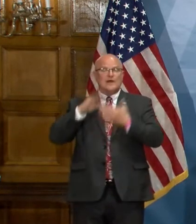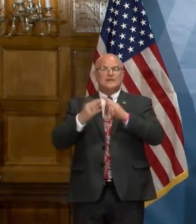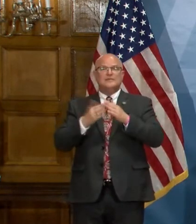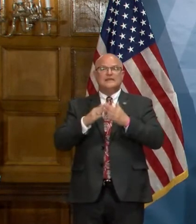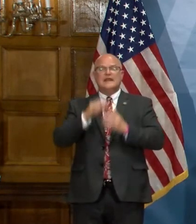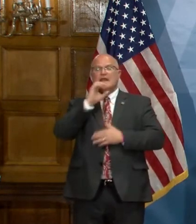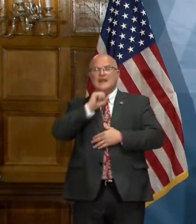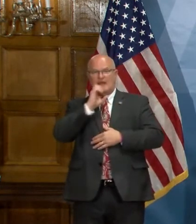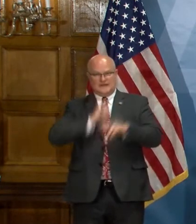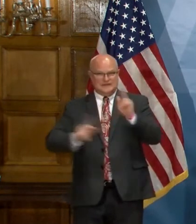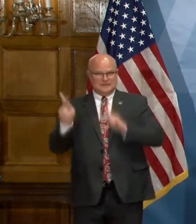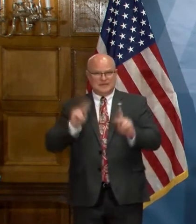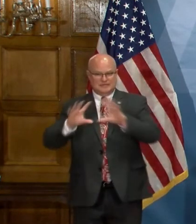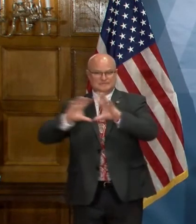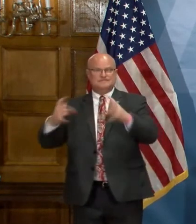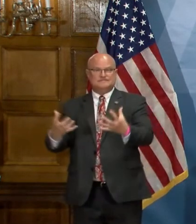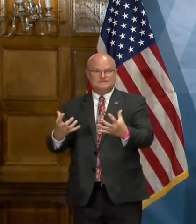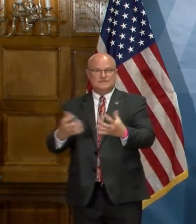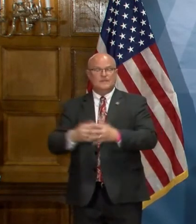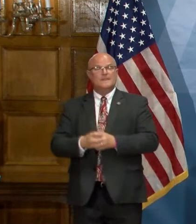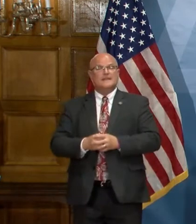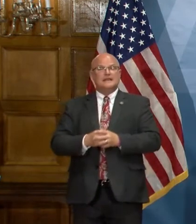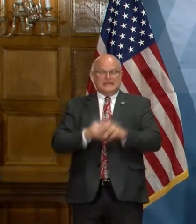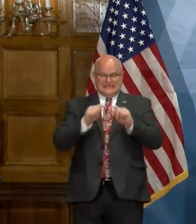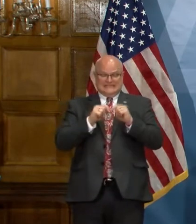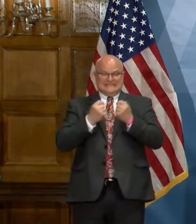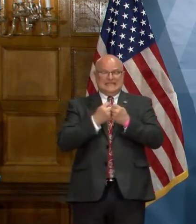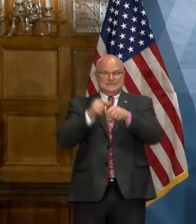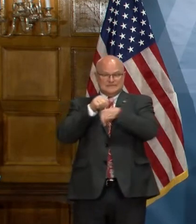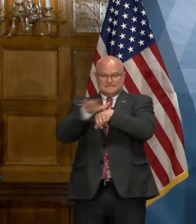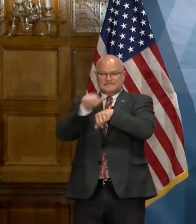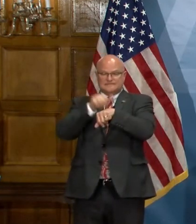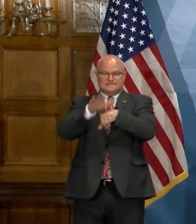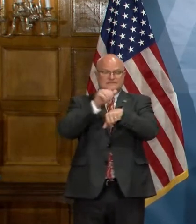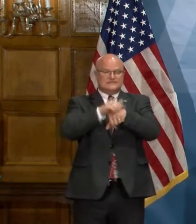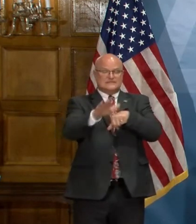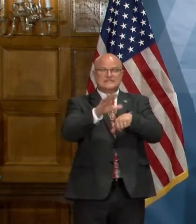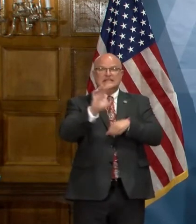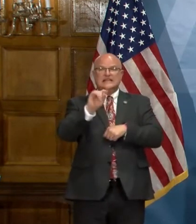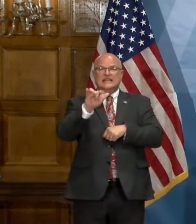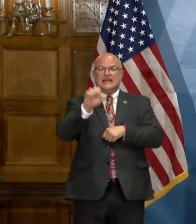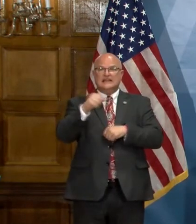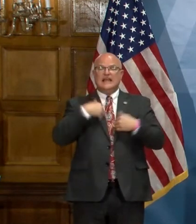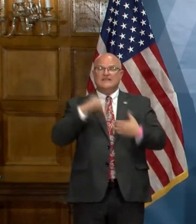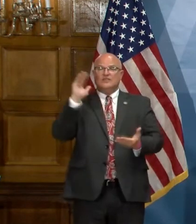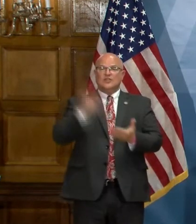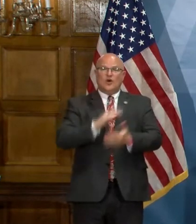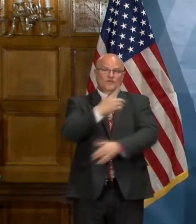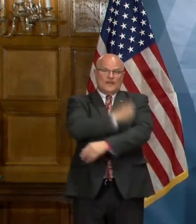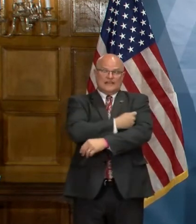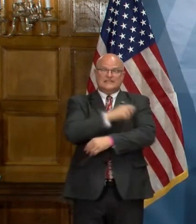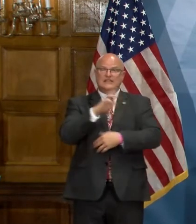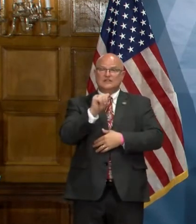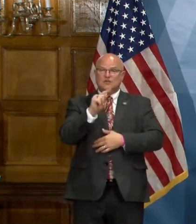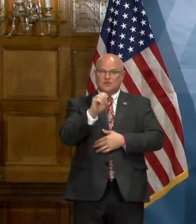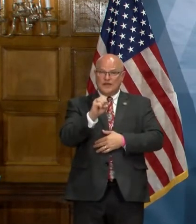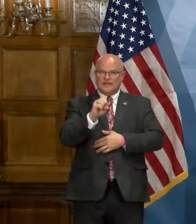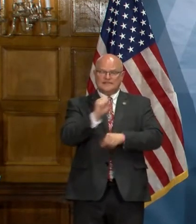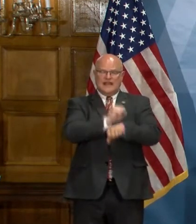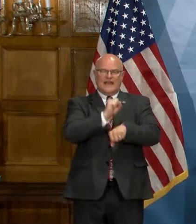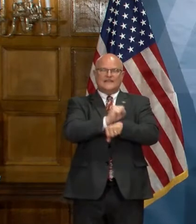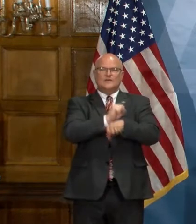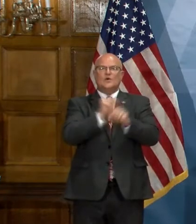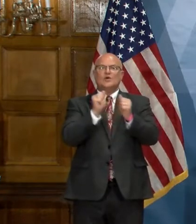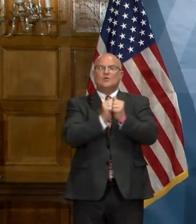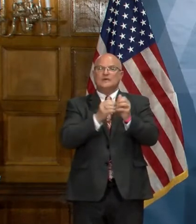elderly populations. Teams are dispatched into counties that have low vaccination rates, and they work with local